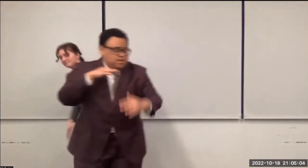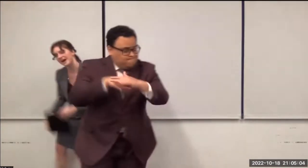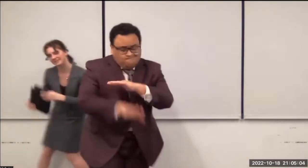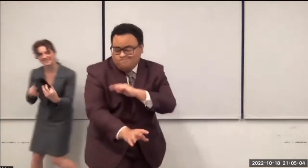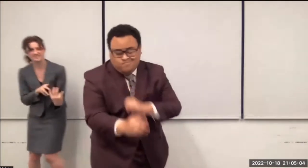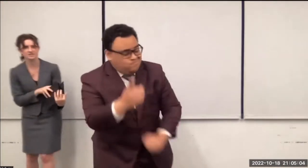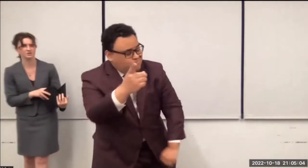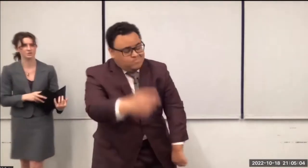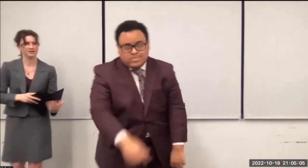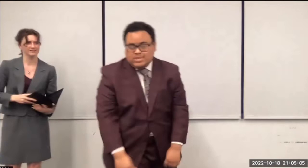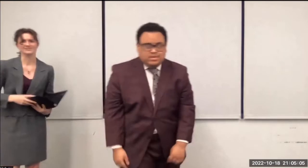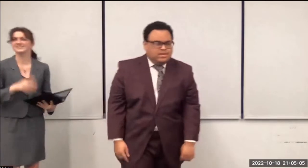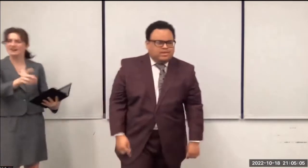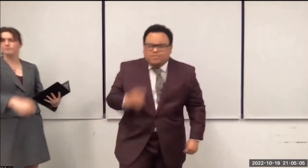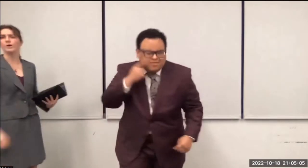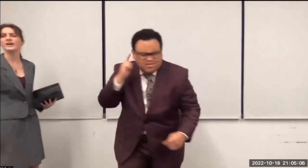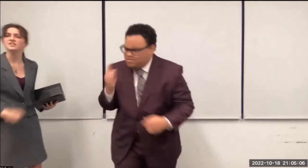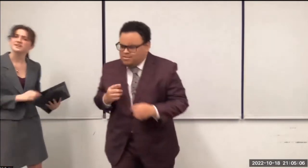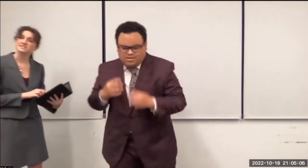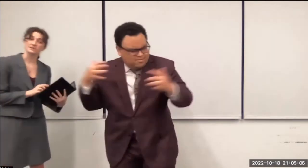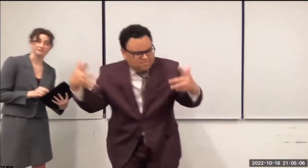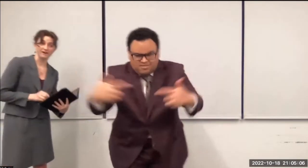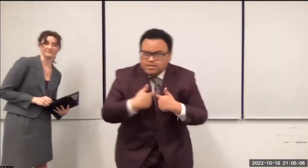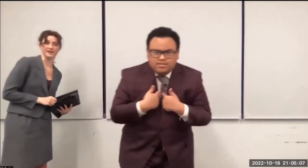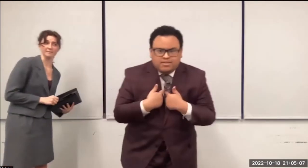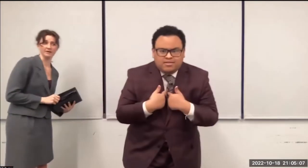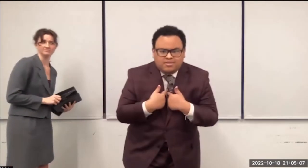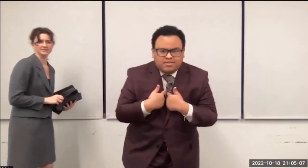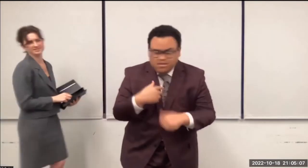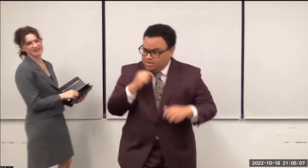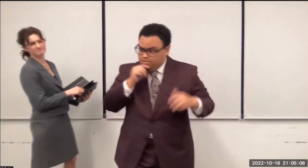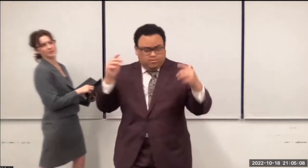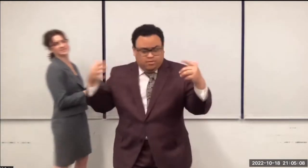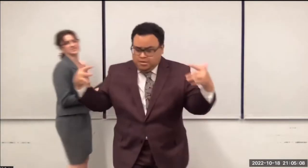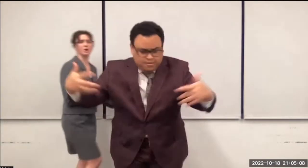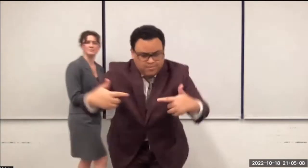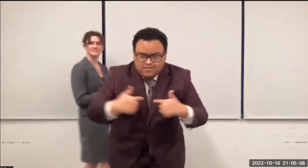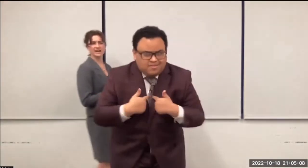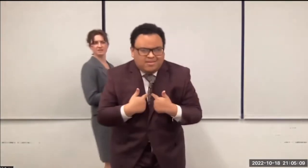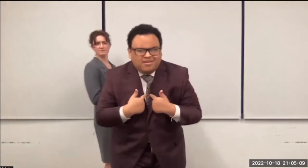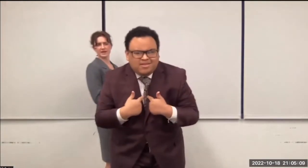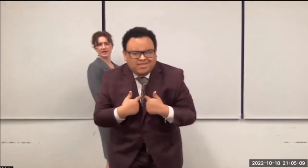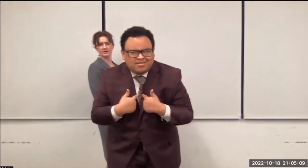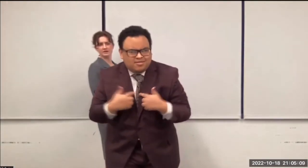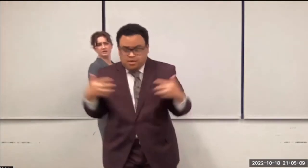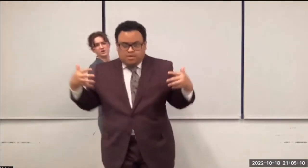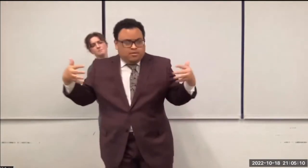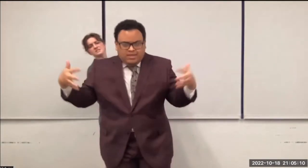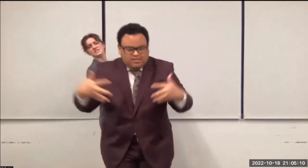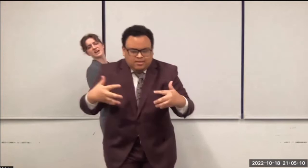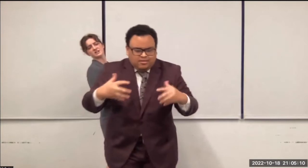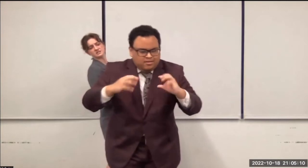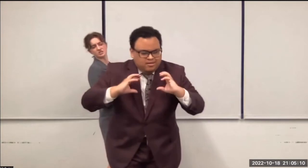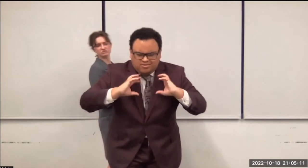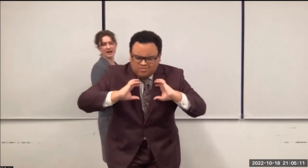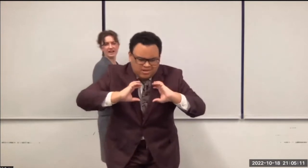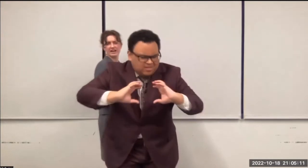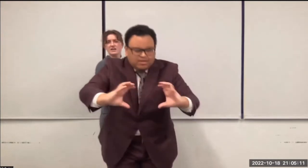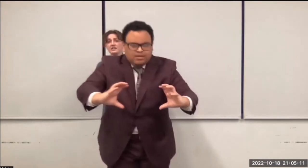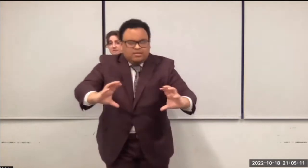less than you. Deaf Boy thinks you're afraid of him. Deaf Boy says, don't be scared of me. Don't be scared to try and